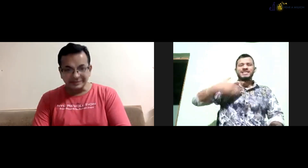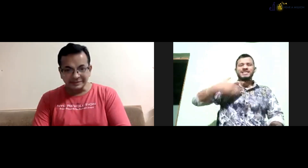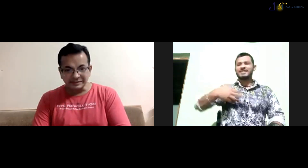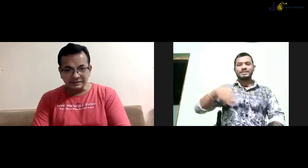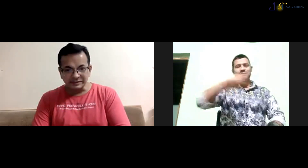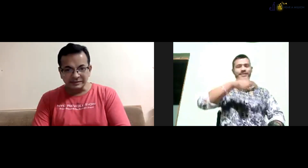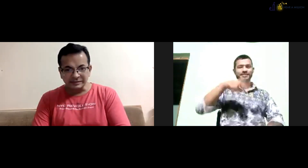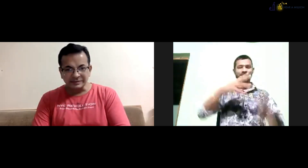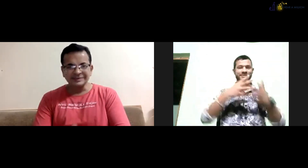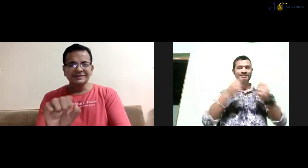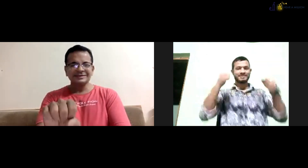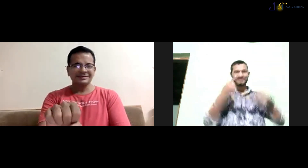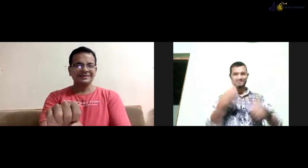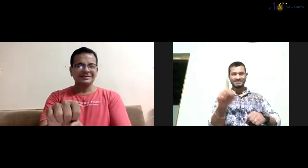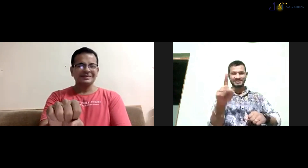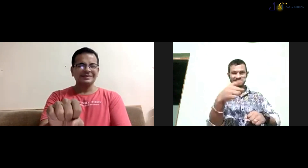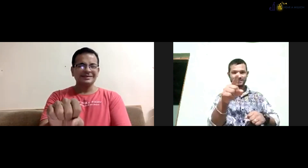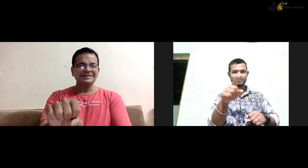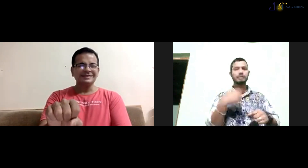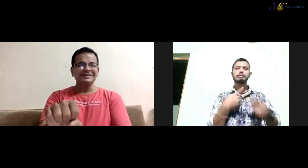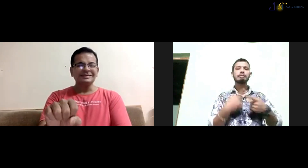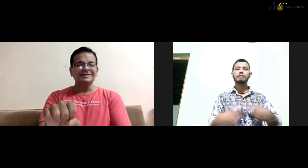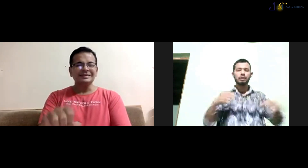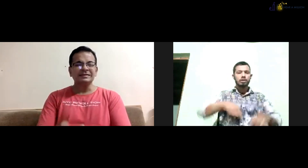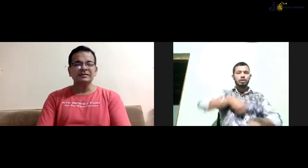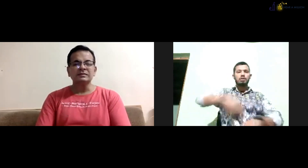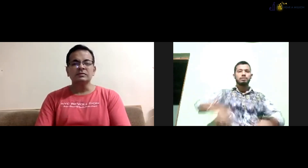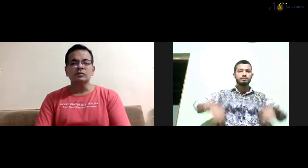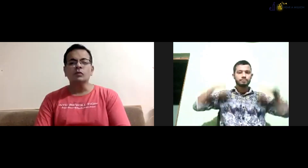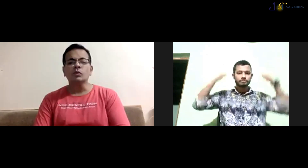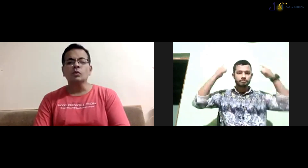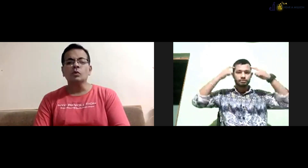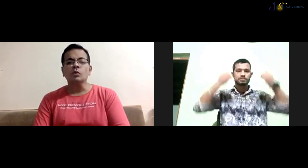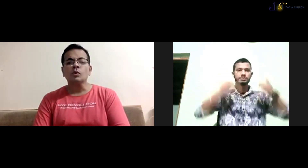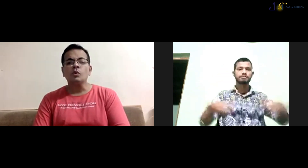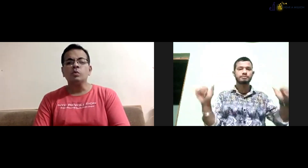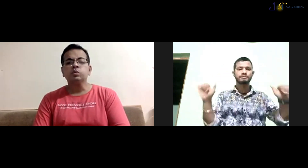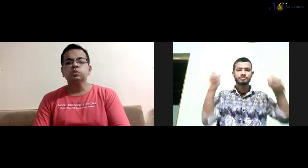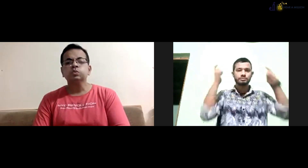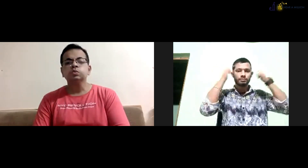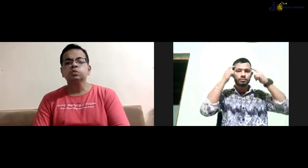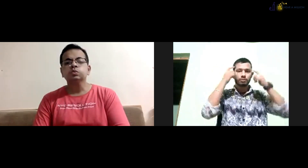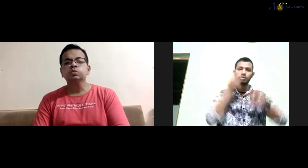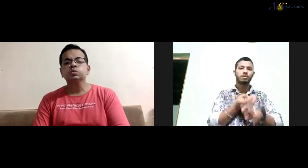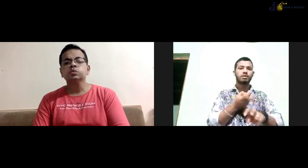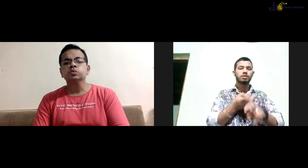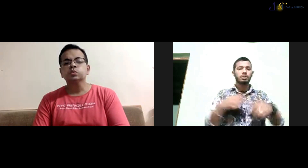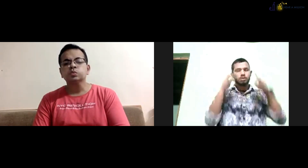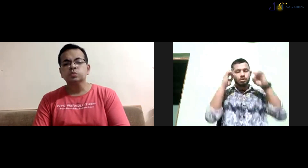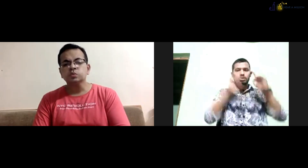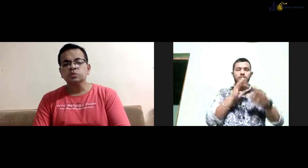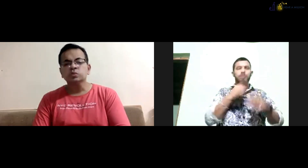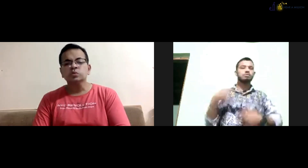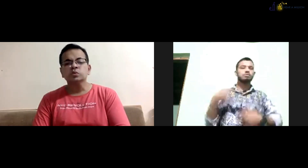Okay. So Whenever you're doing a computer work, whenever as I'm not able to sit